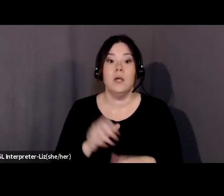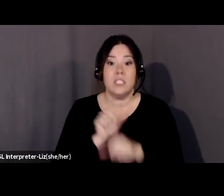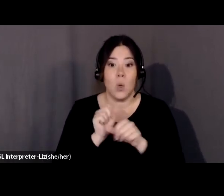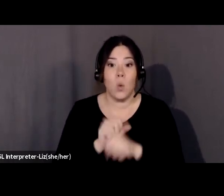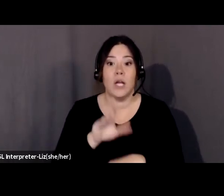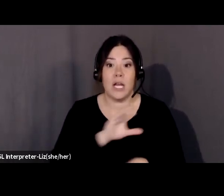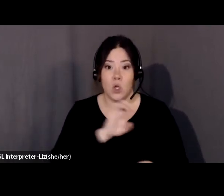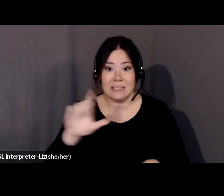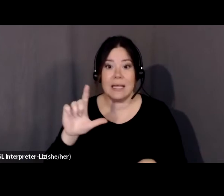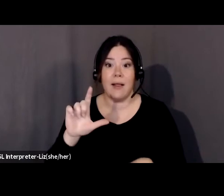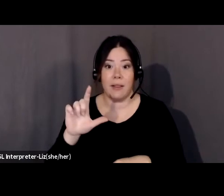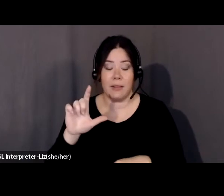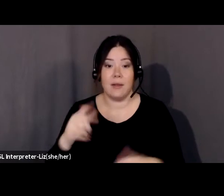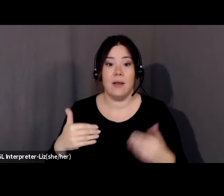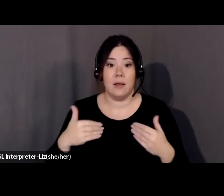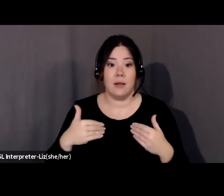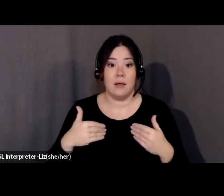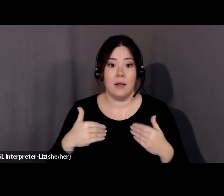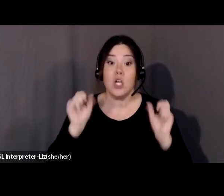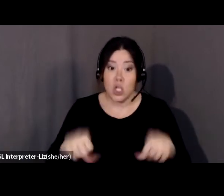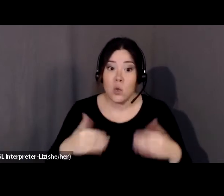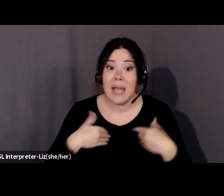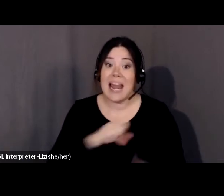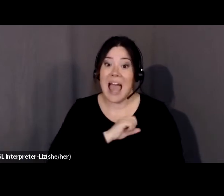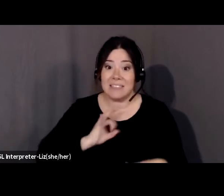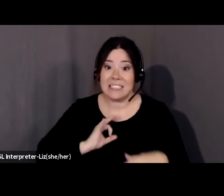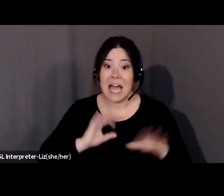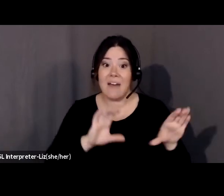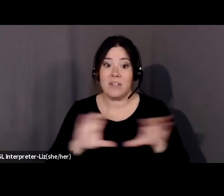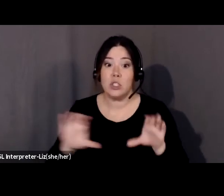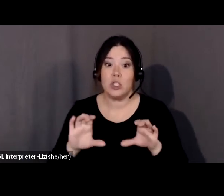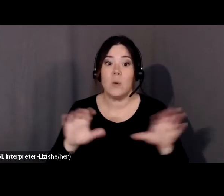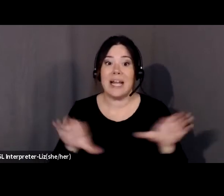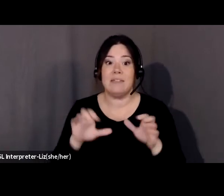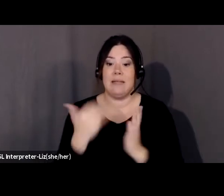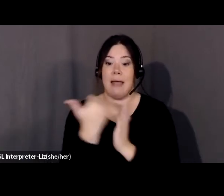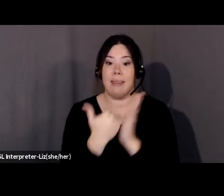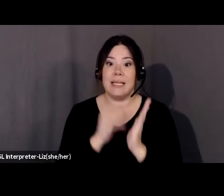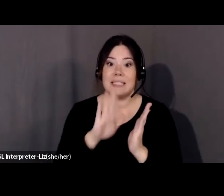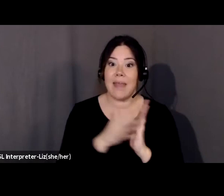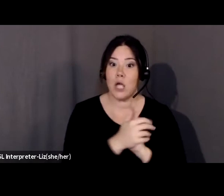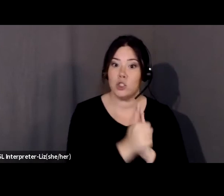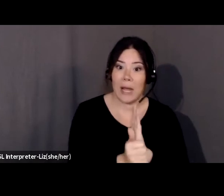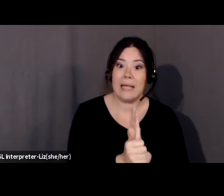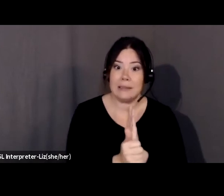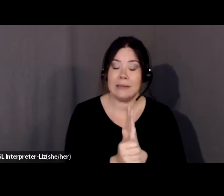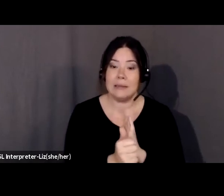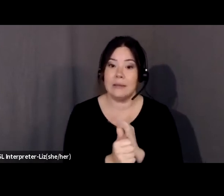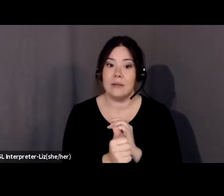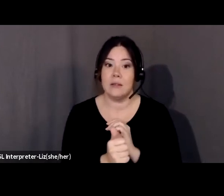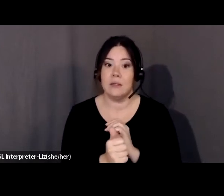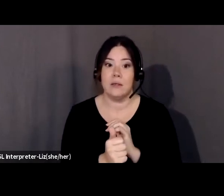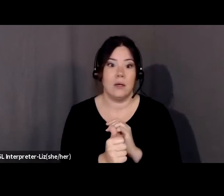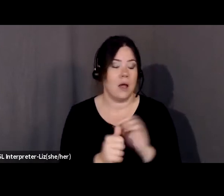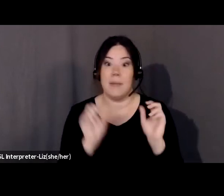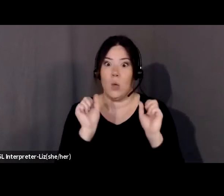also have staff do an activity that lists their strengths and skills. We could probably have an encyclopedia